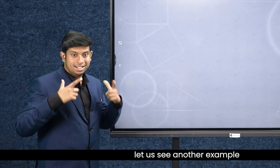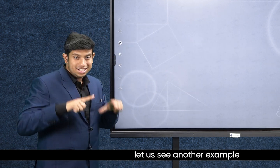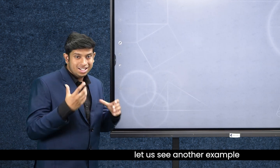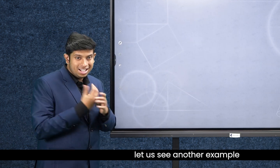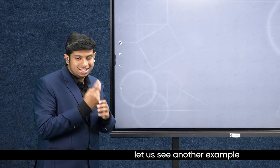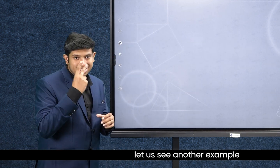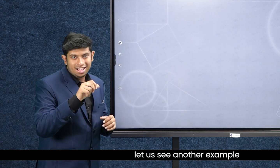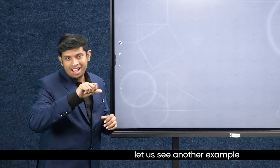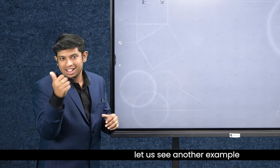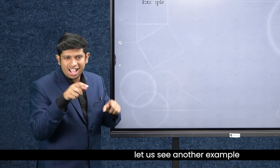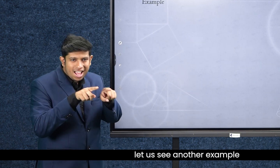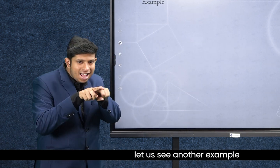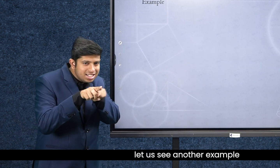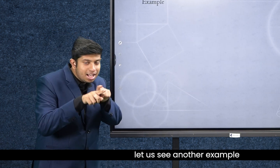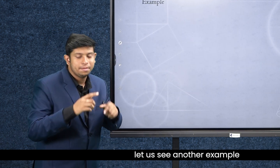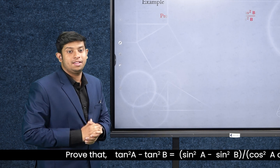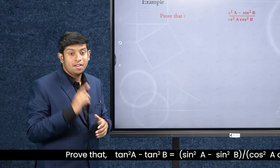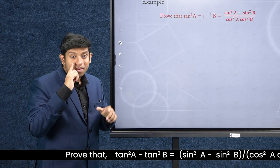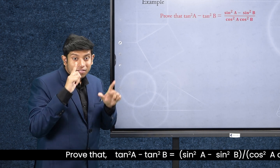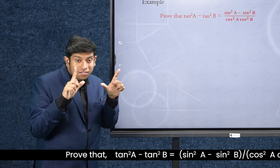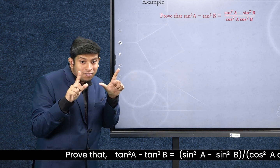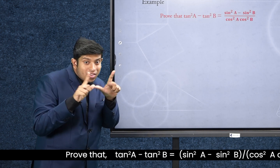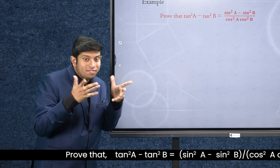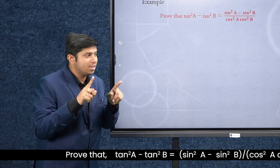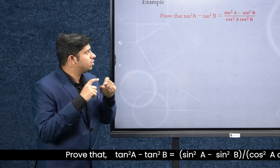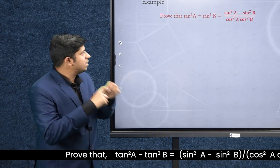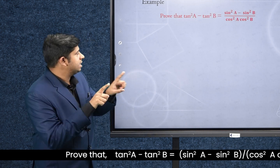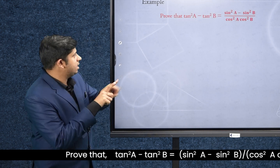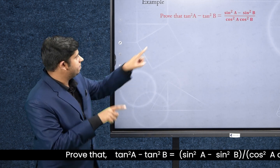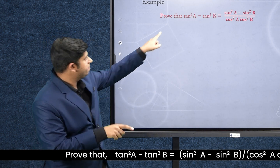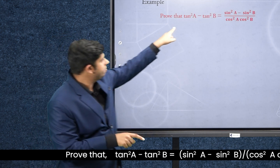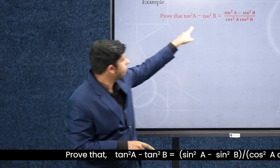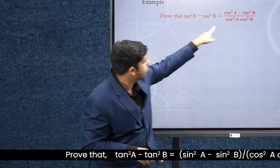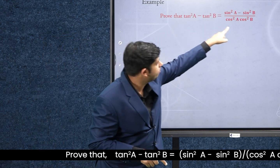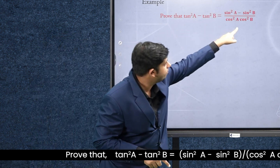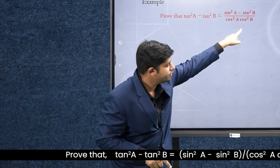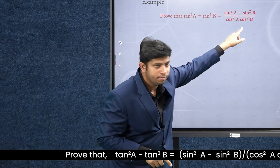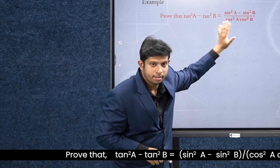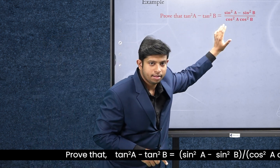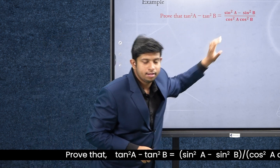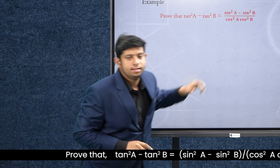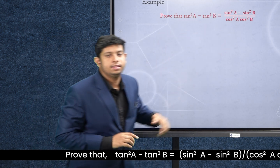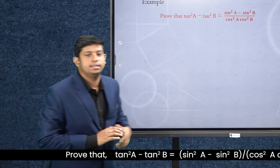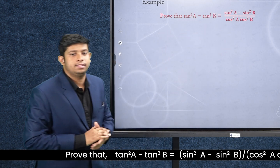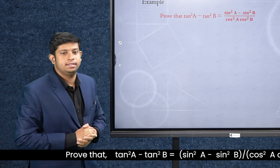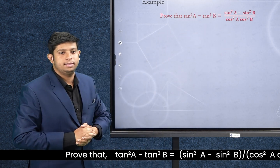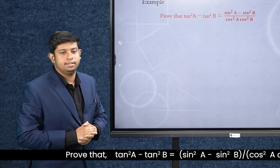Let us see another example. Prove that tan square A minus tan square B is equal to sin square A minus sin square